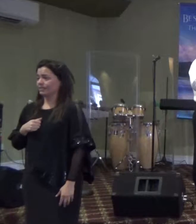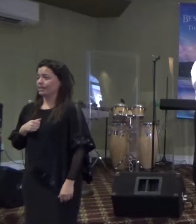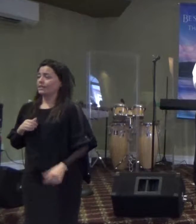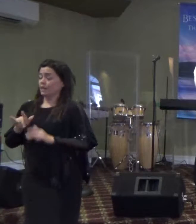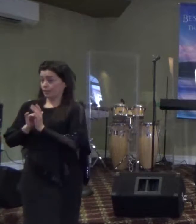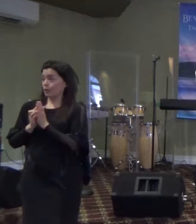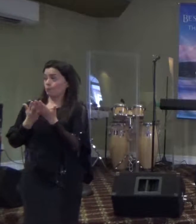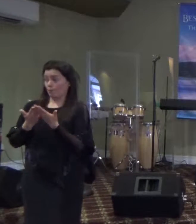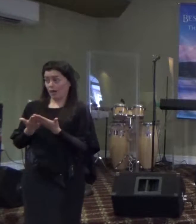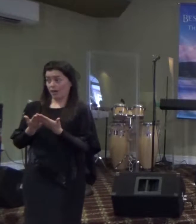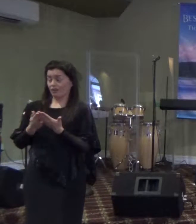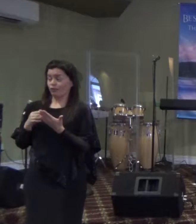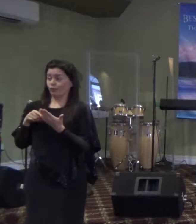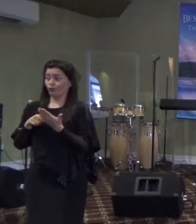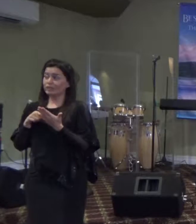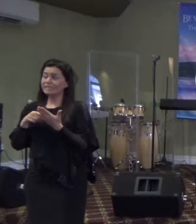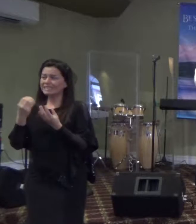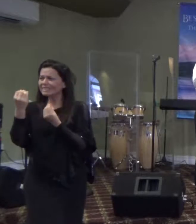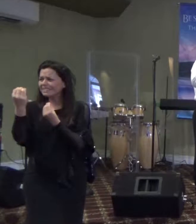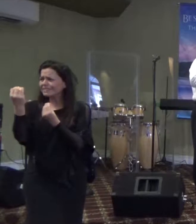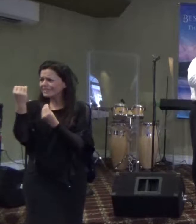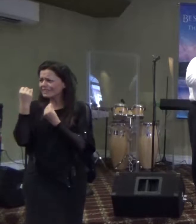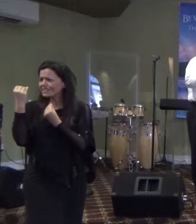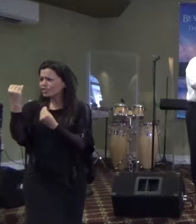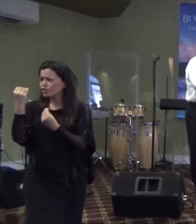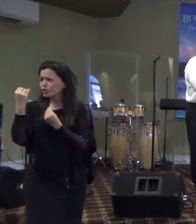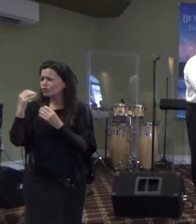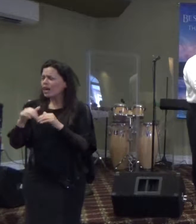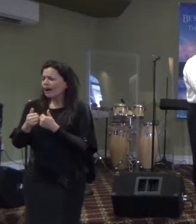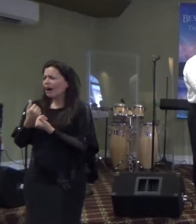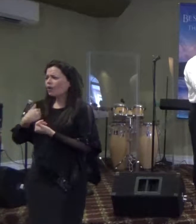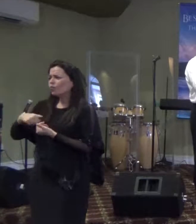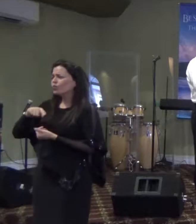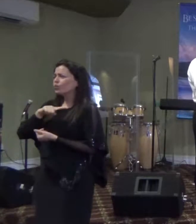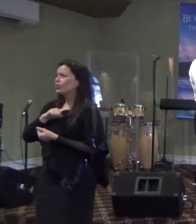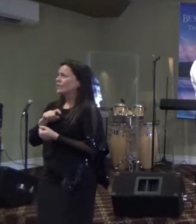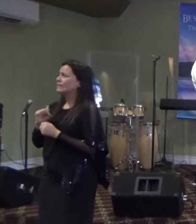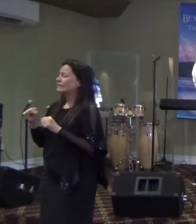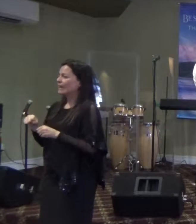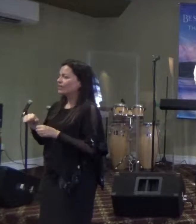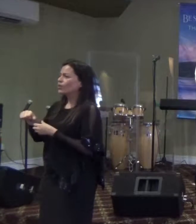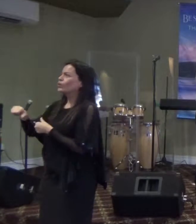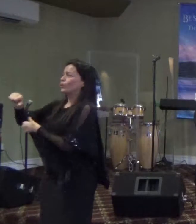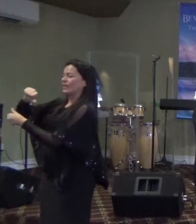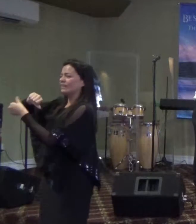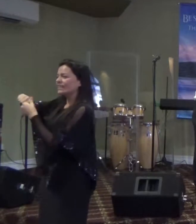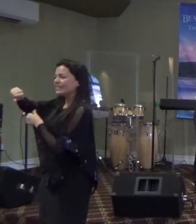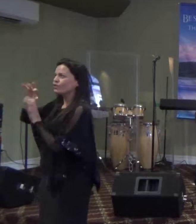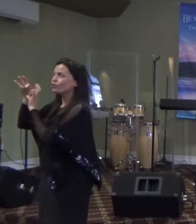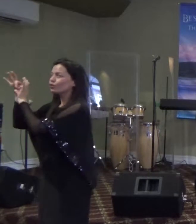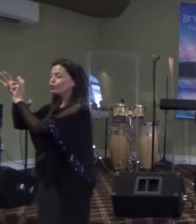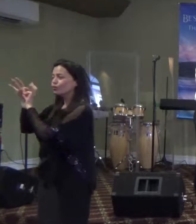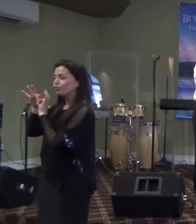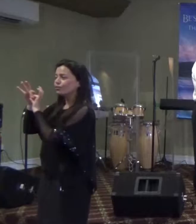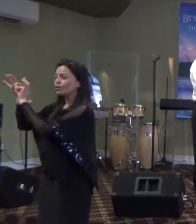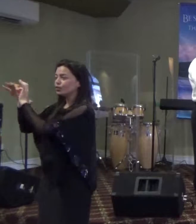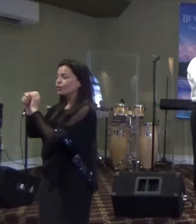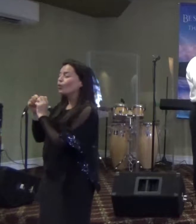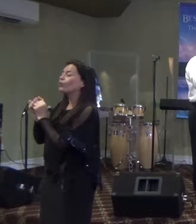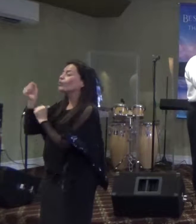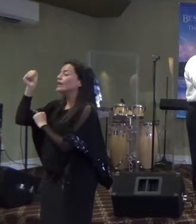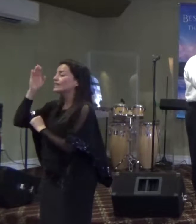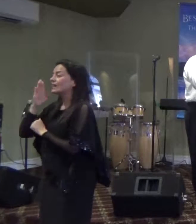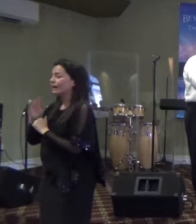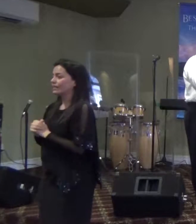Biblia that the se Bible nos enseña esa relación teaches us that relation creador-criatura. of creator